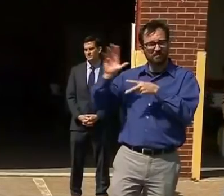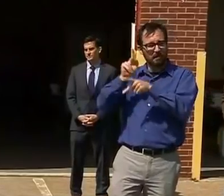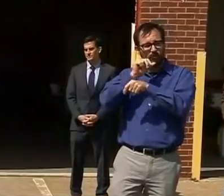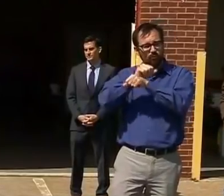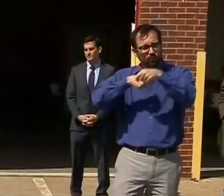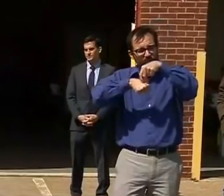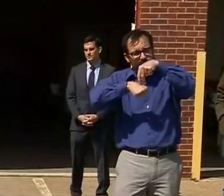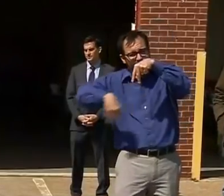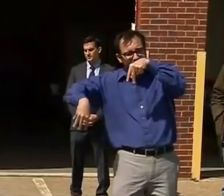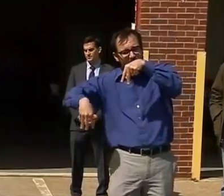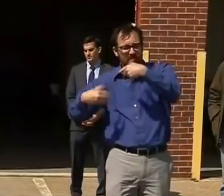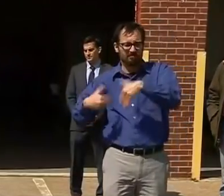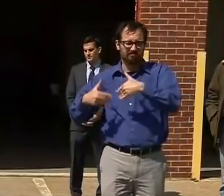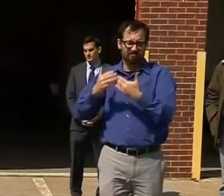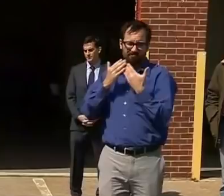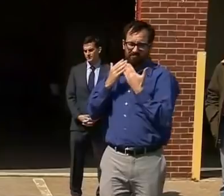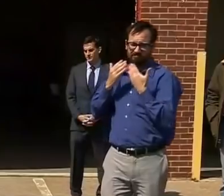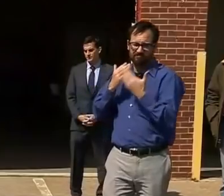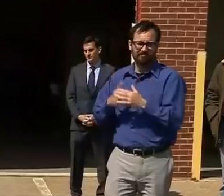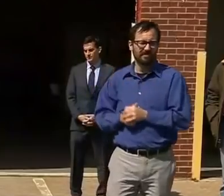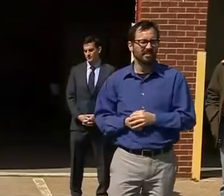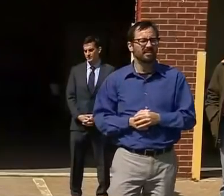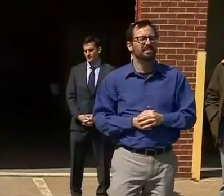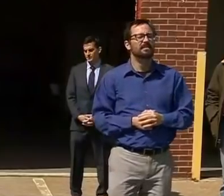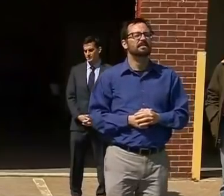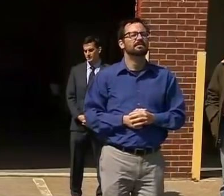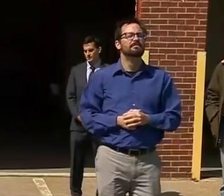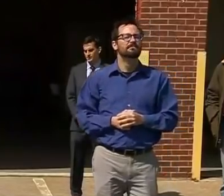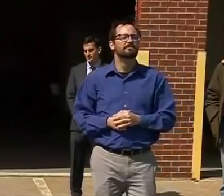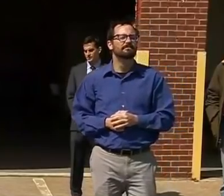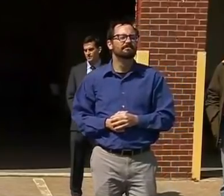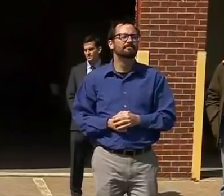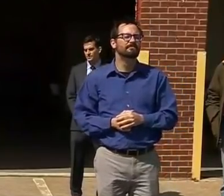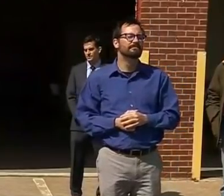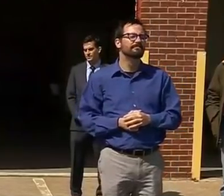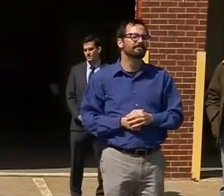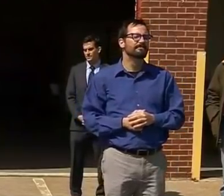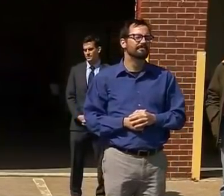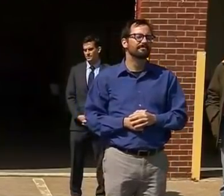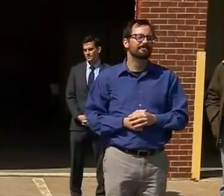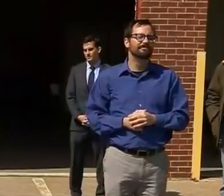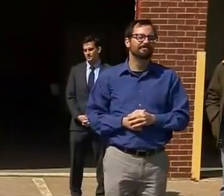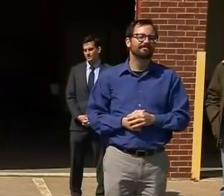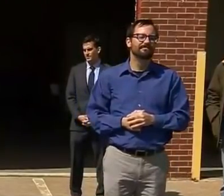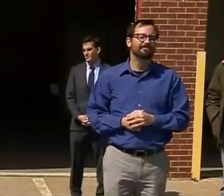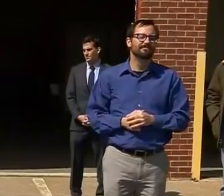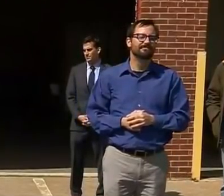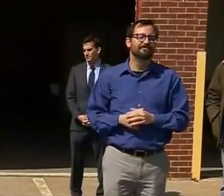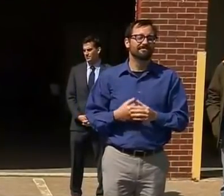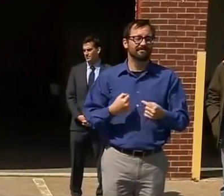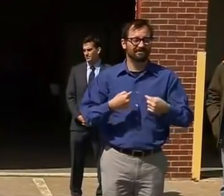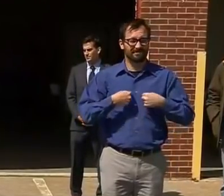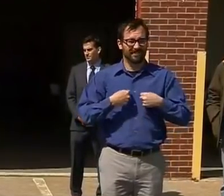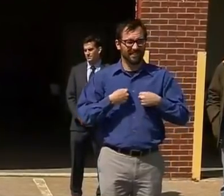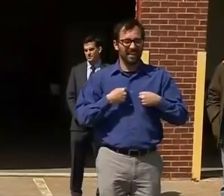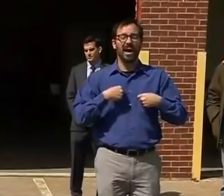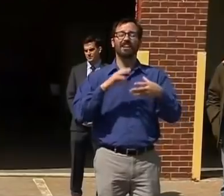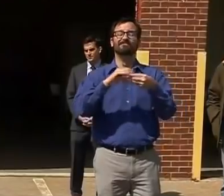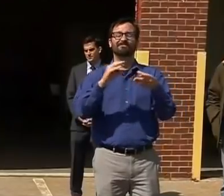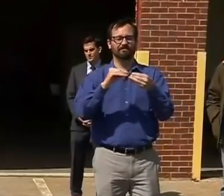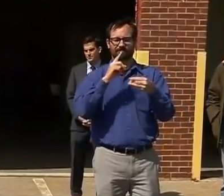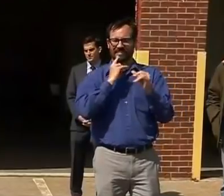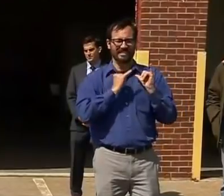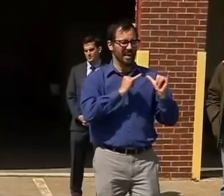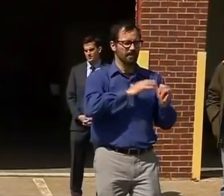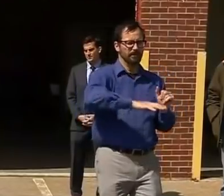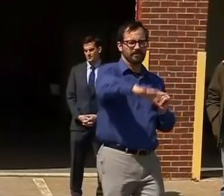across the Commonwealth when I say, one, none of us had a playbook in terms of pandemic response, and this is an effort that requires everybody